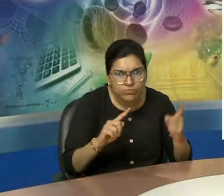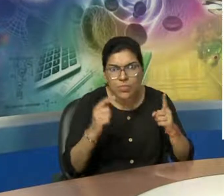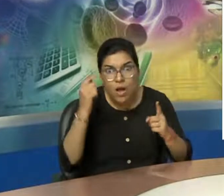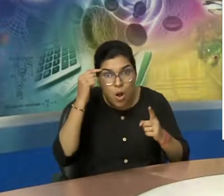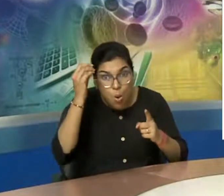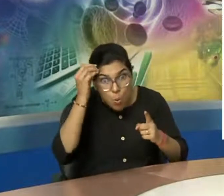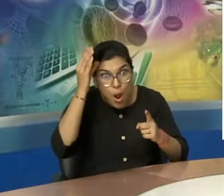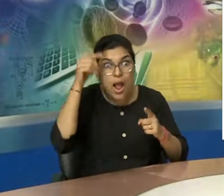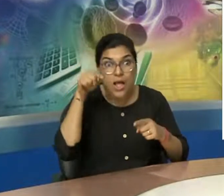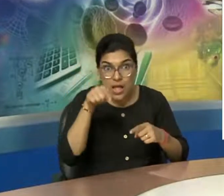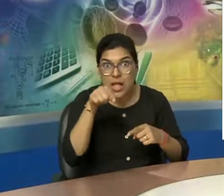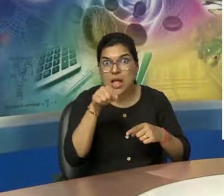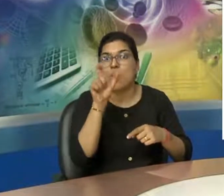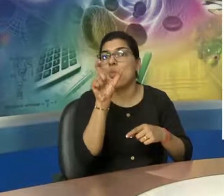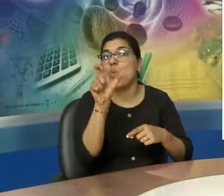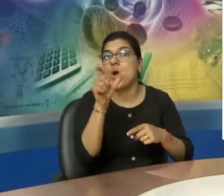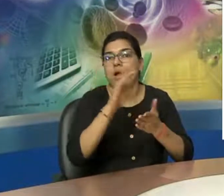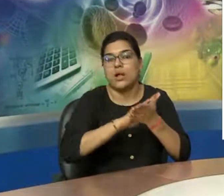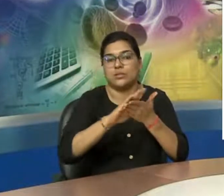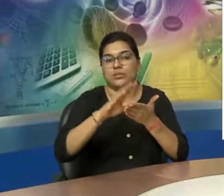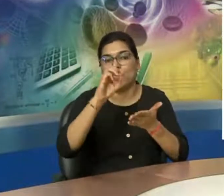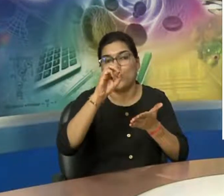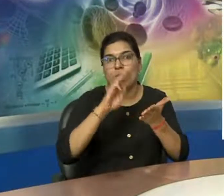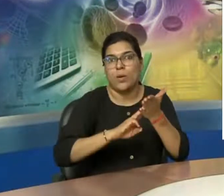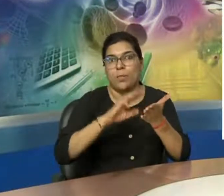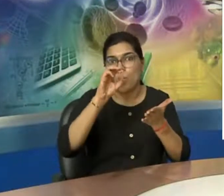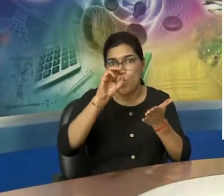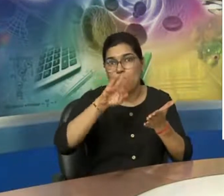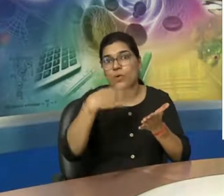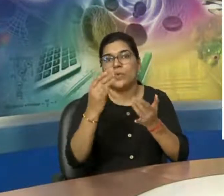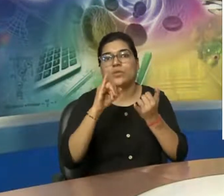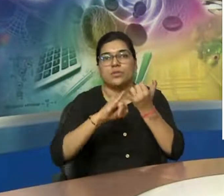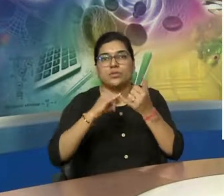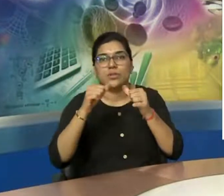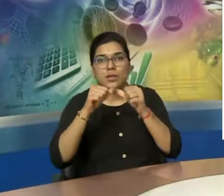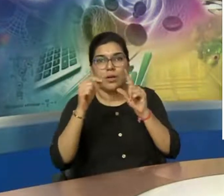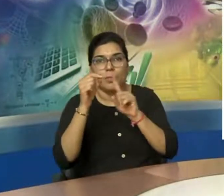and only members of the same species can interbreed